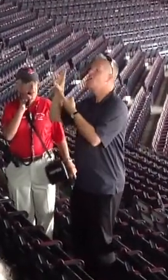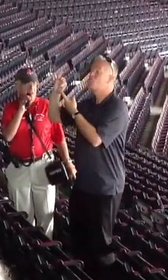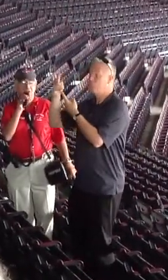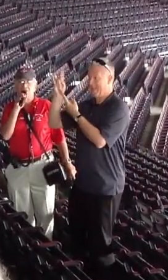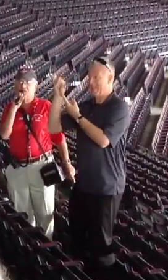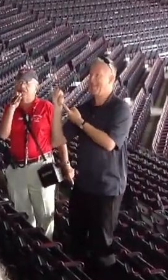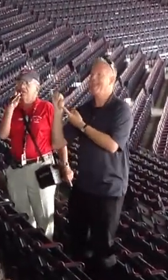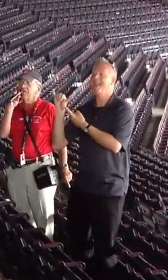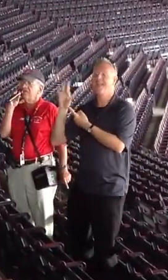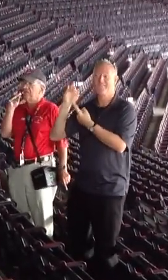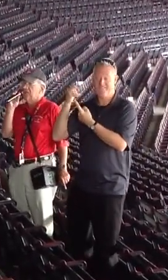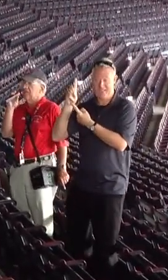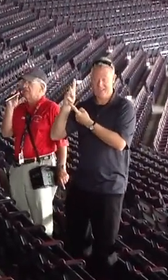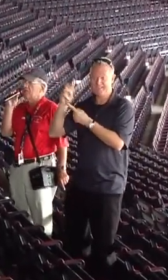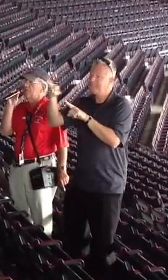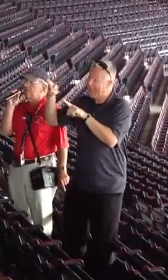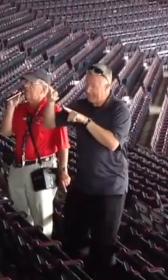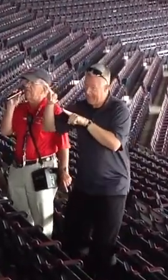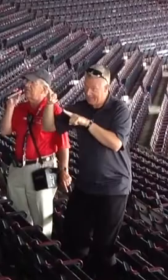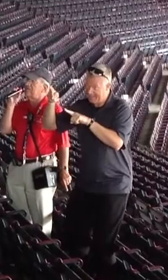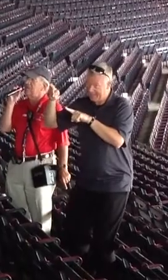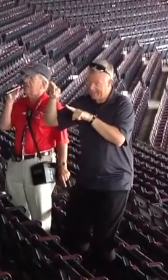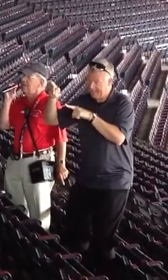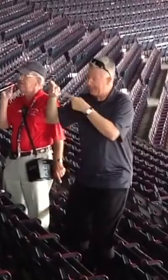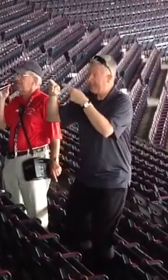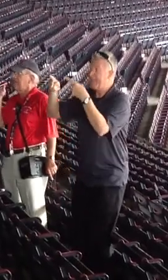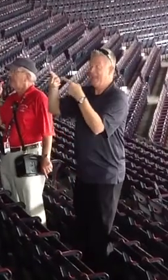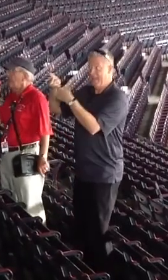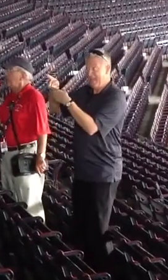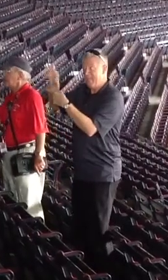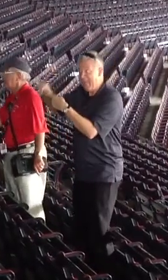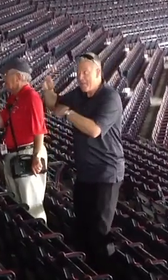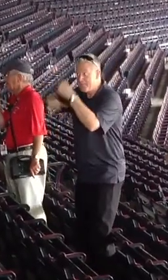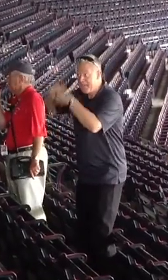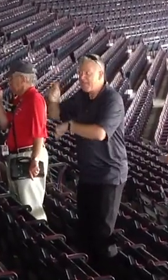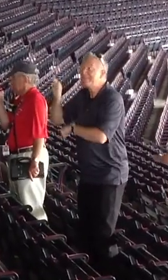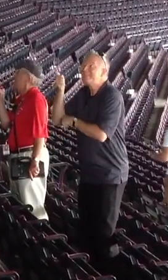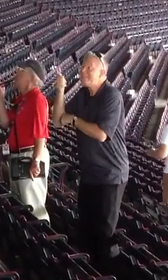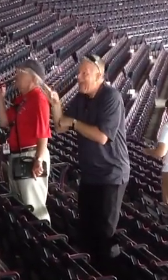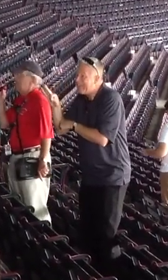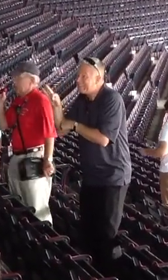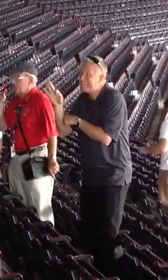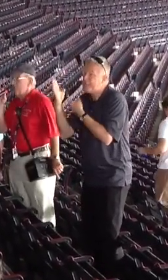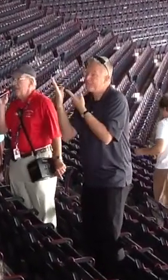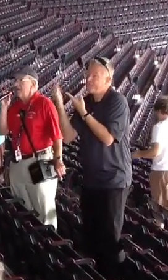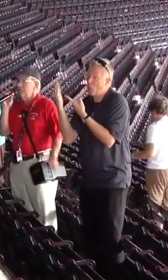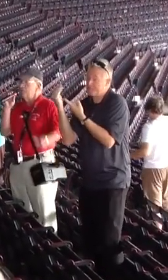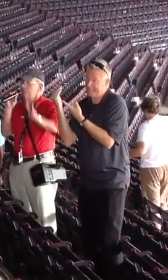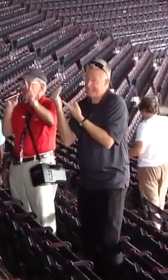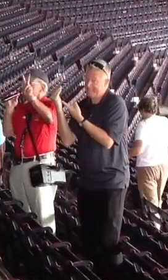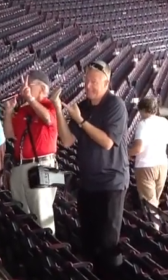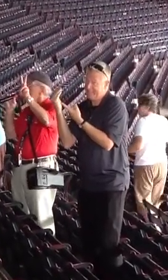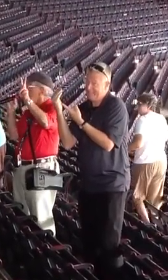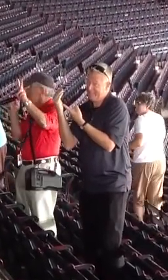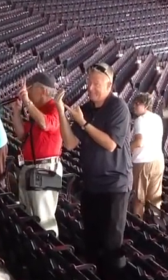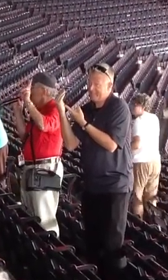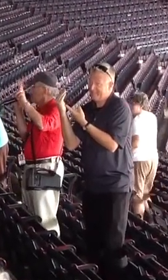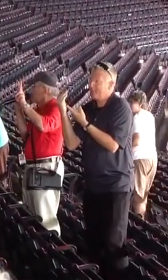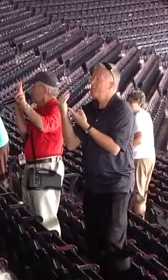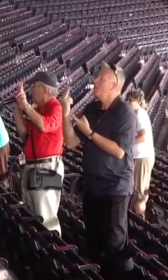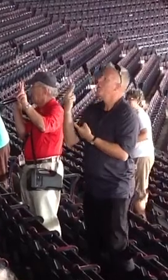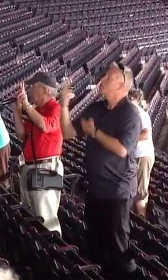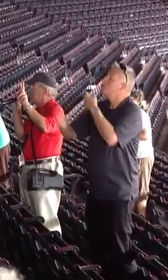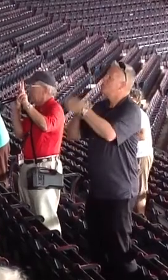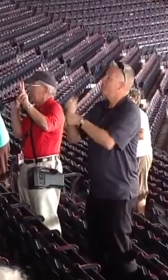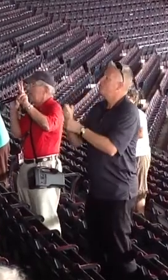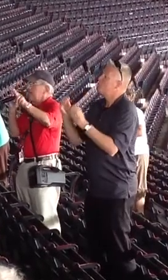Field. Wrigley Field was built in 1914. So they are 2 years younger than